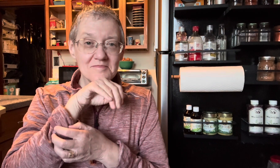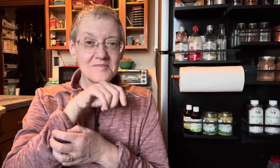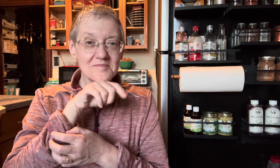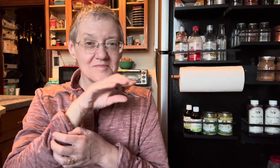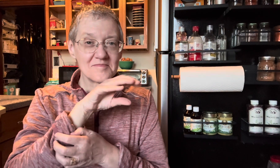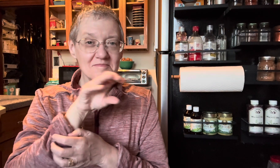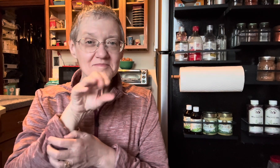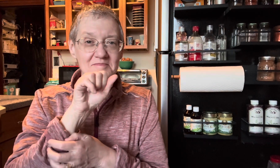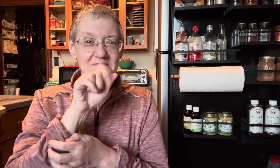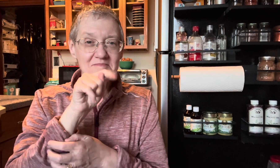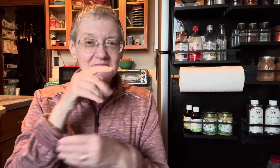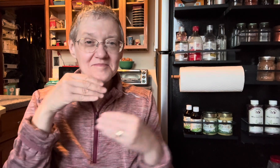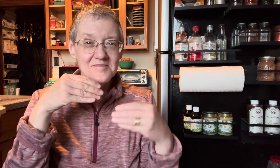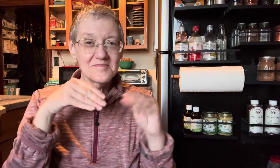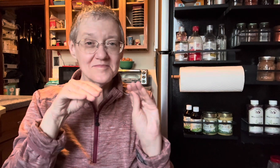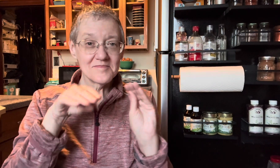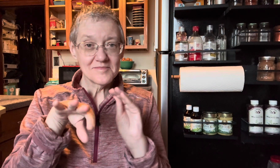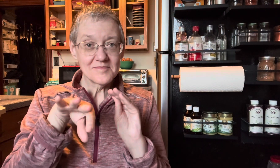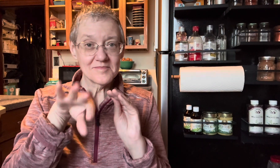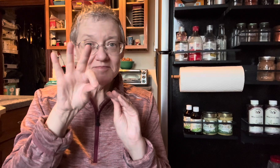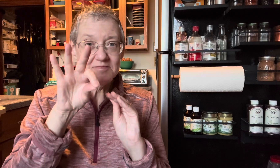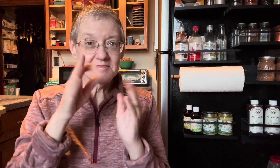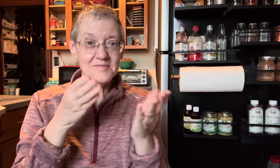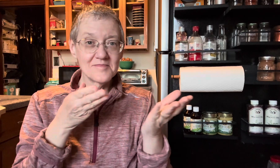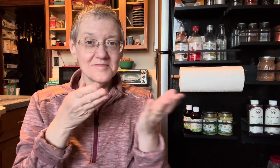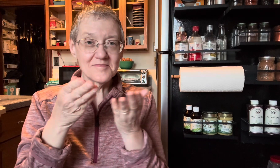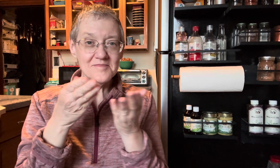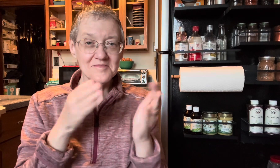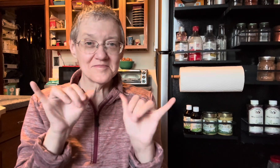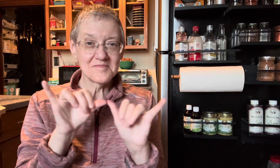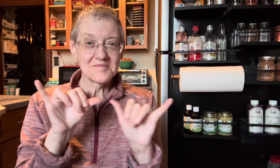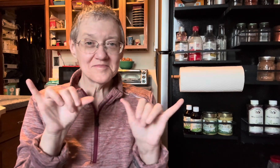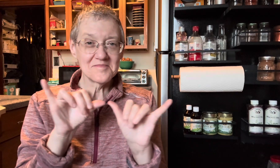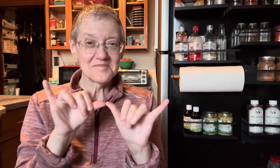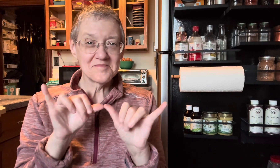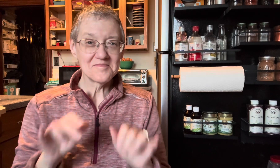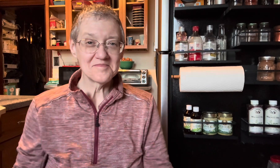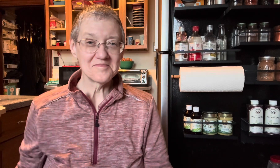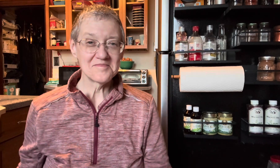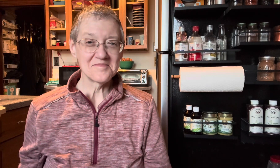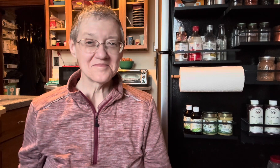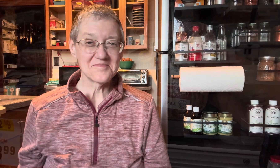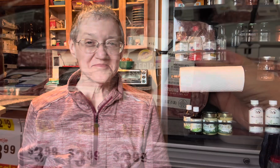Now let's look at the ground pork that I filmed at the store. Find the serving size.